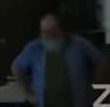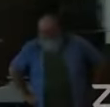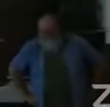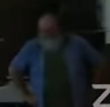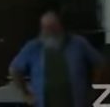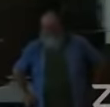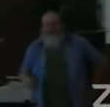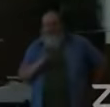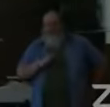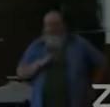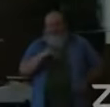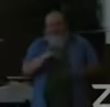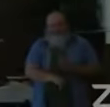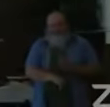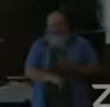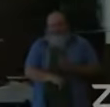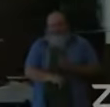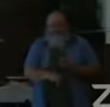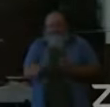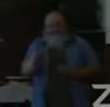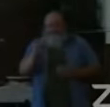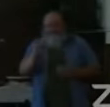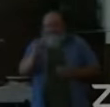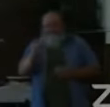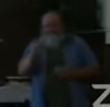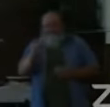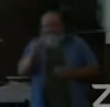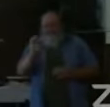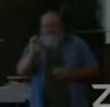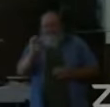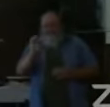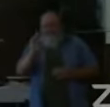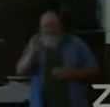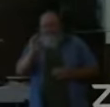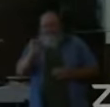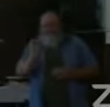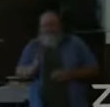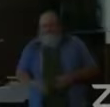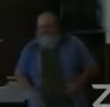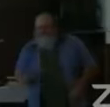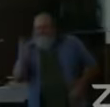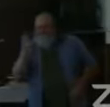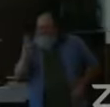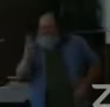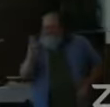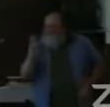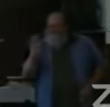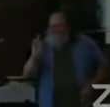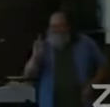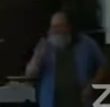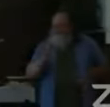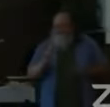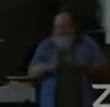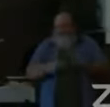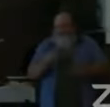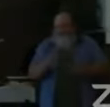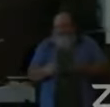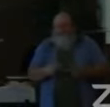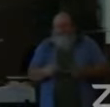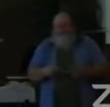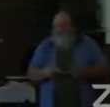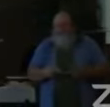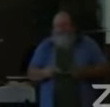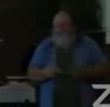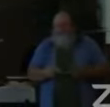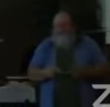I was in a store this week. There was like 6 or 7 people in, and the guy up